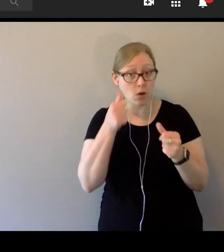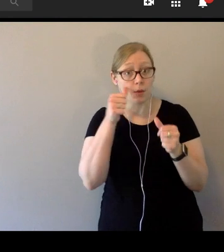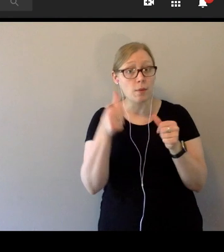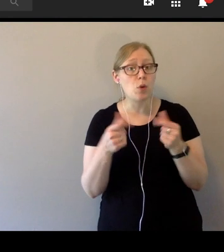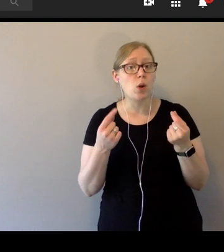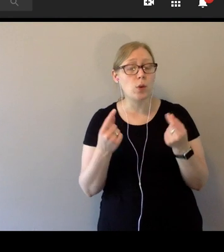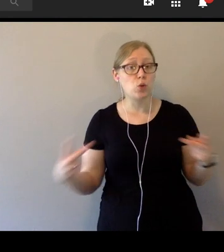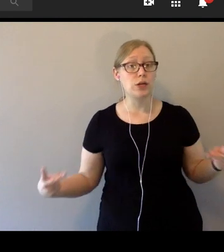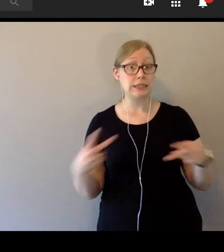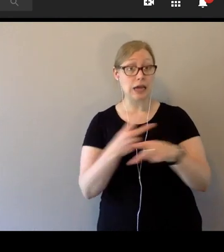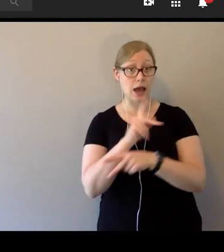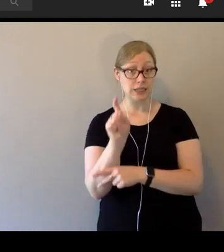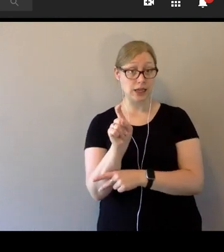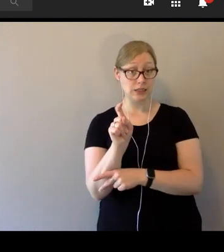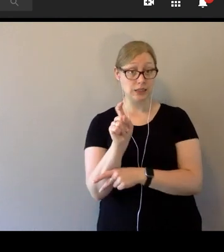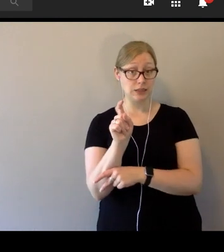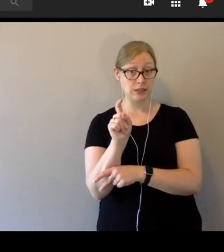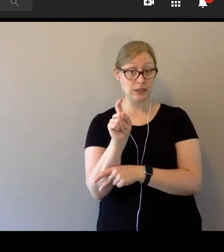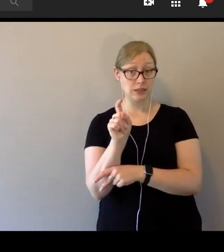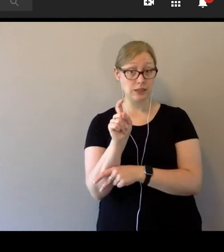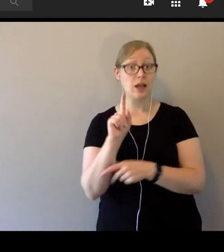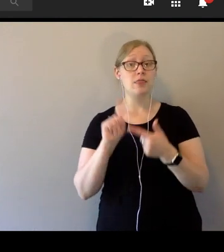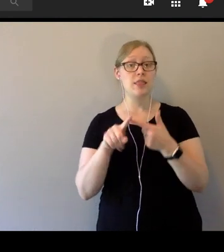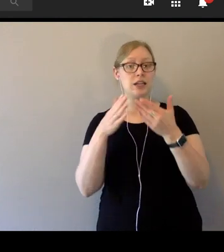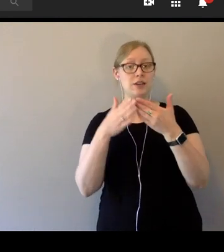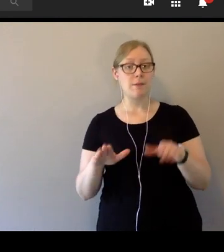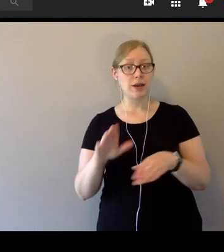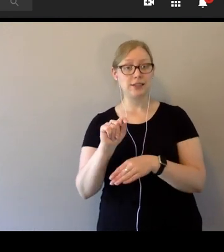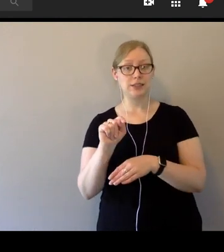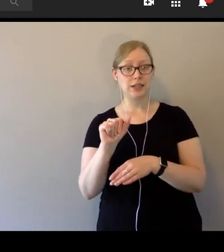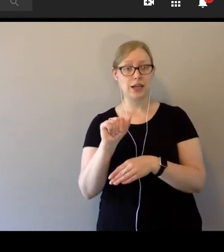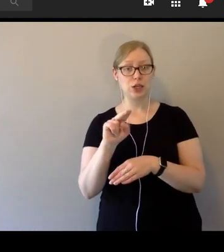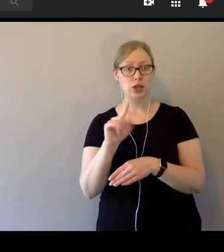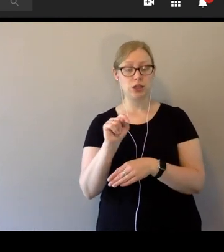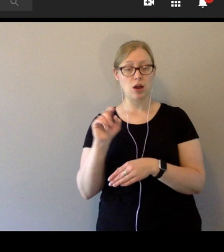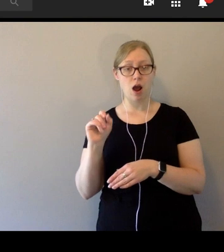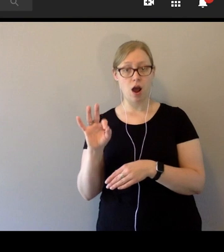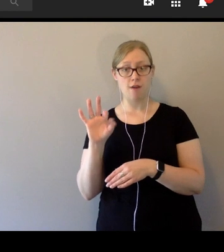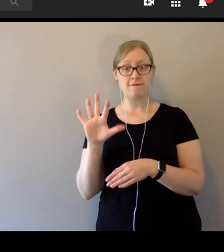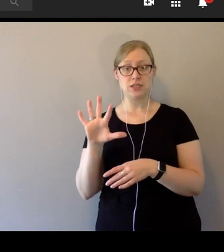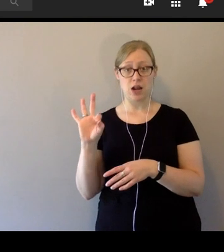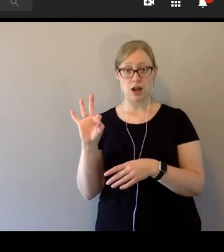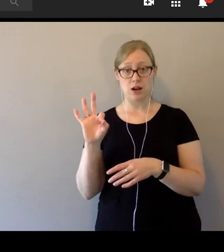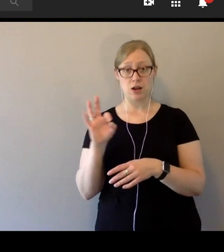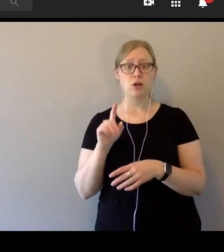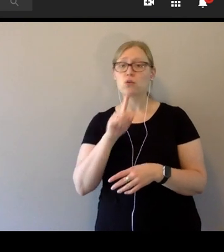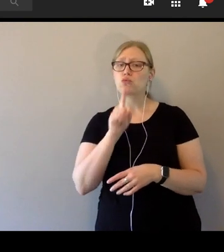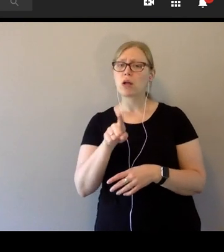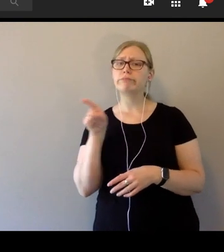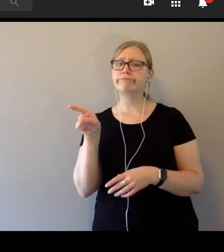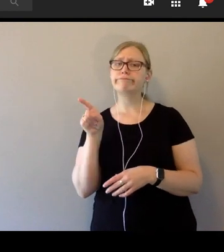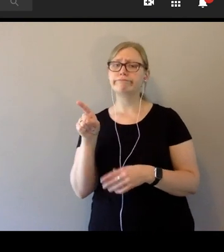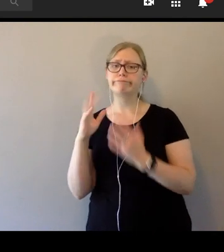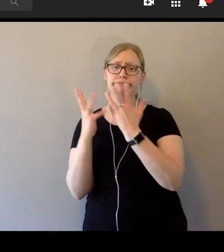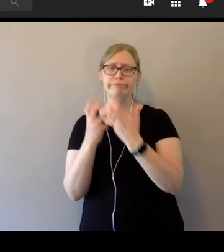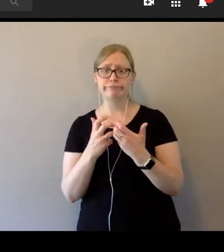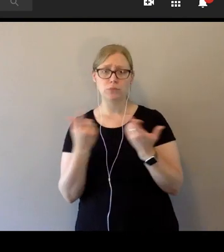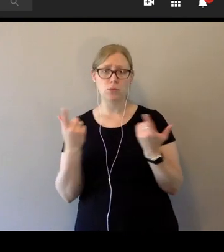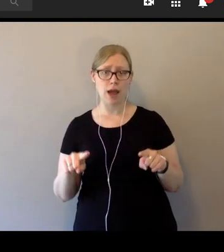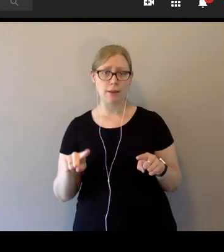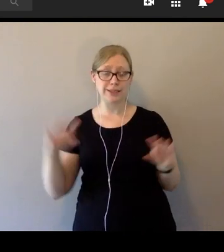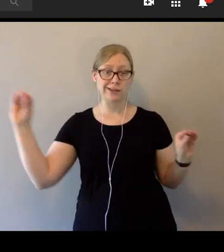you're going to multiply by x, then you're going to divide by tangent of 59. So, and this really, what it works out to be is these